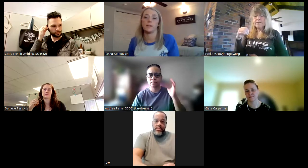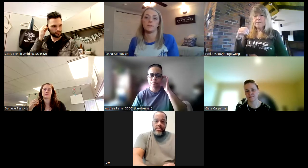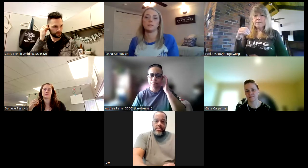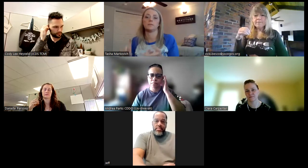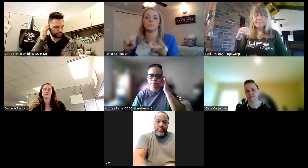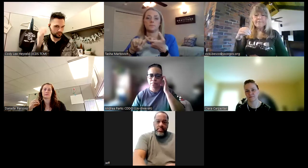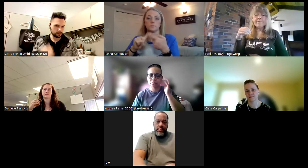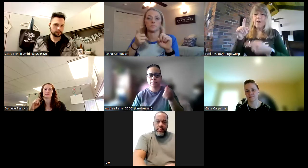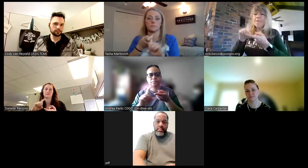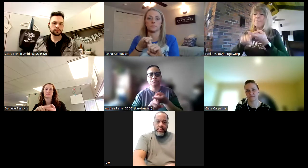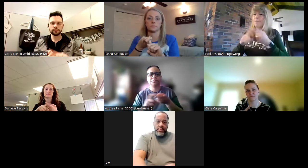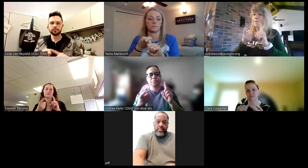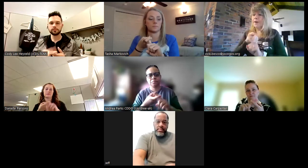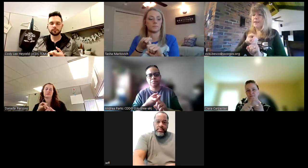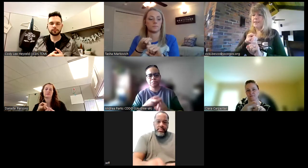Friend. Friend.